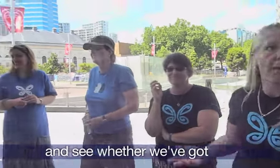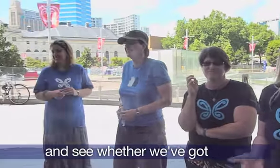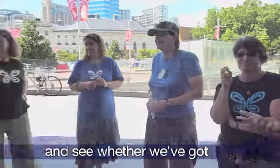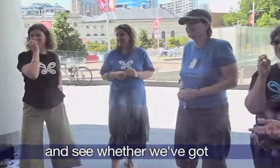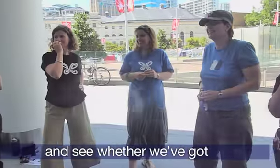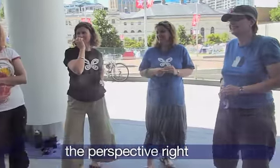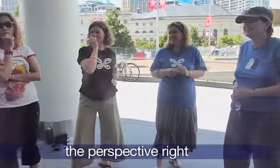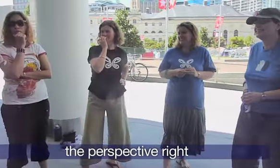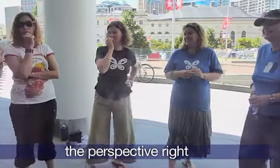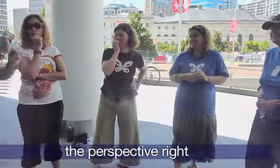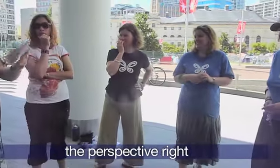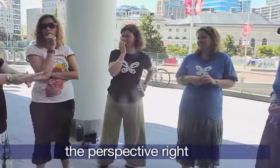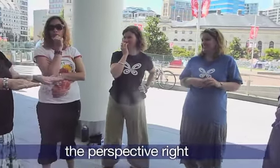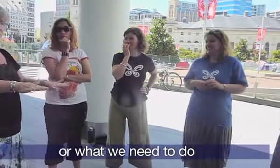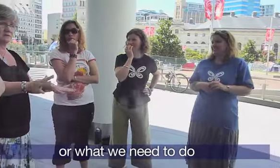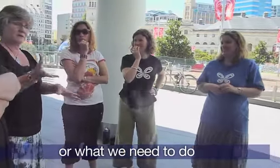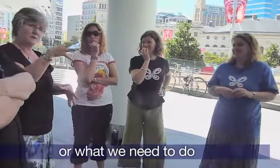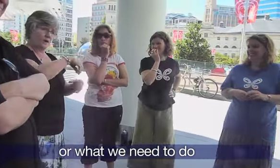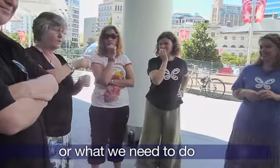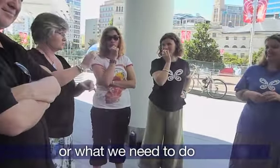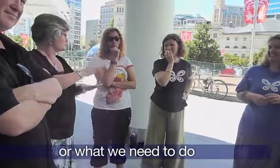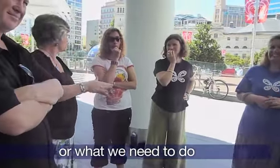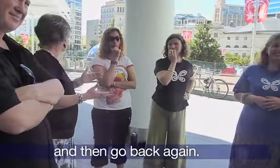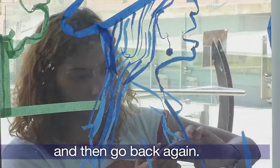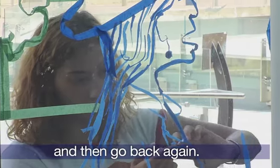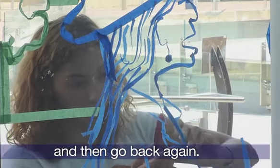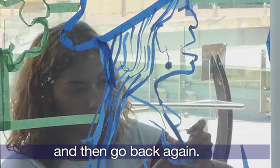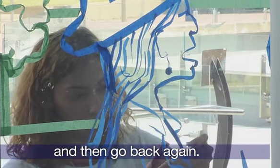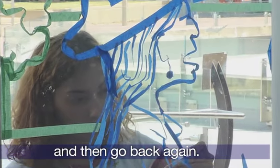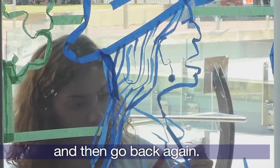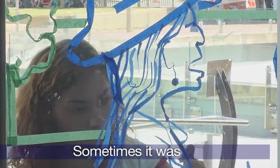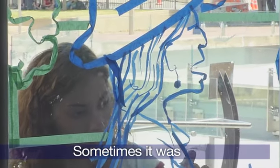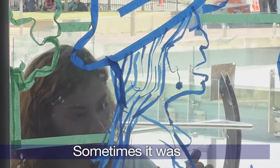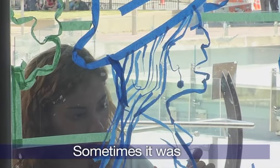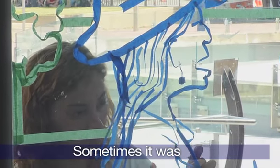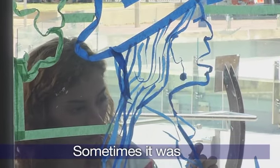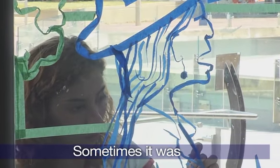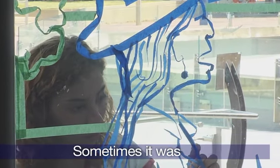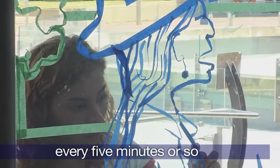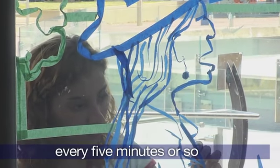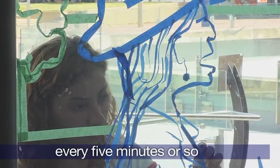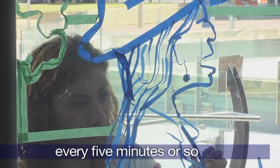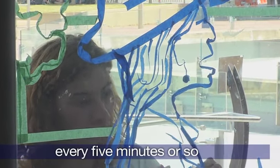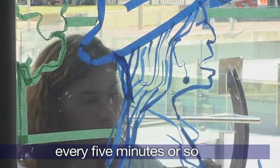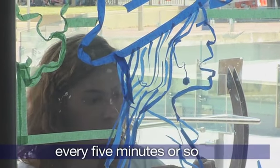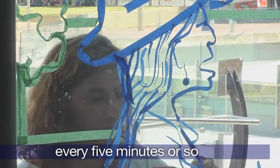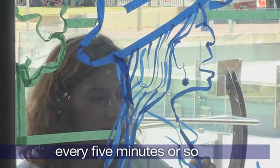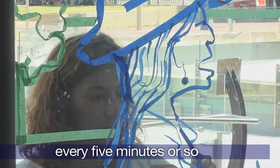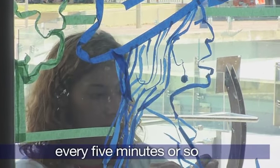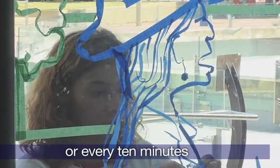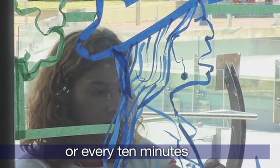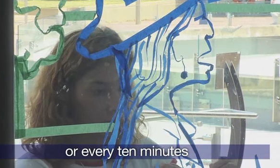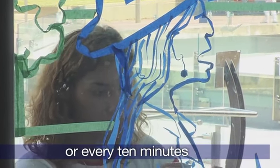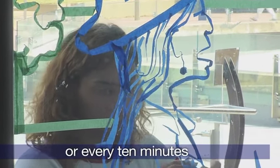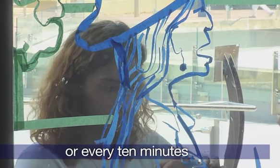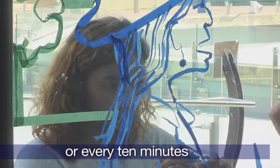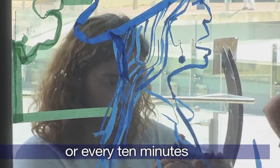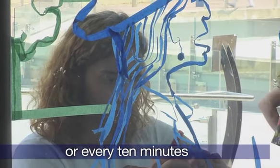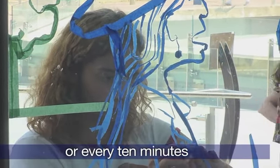we've got the perspective right or what we need to do, and then go back again. So sometimes it was every 5 to, maybe every 5 minutes or